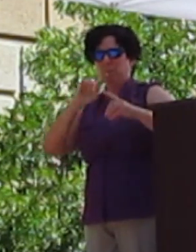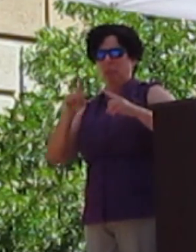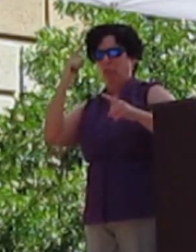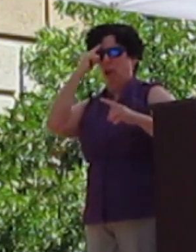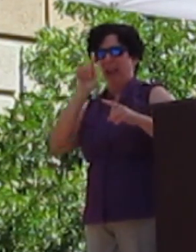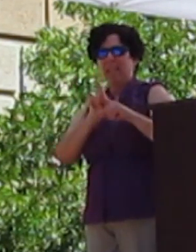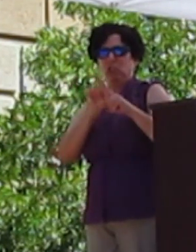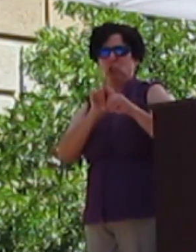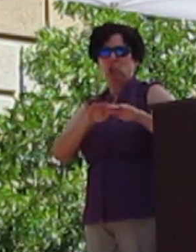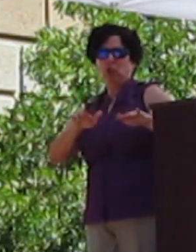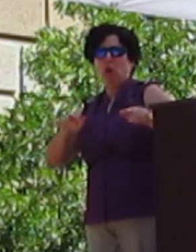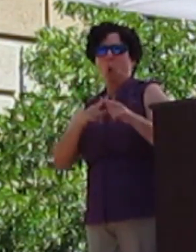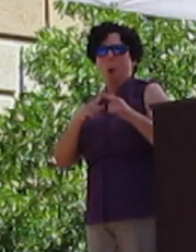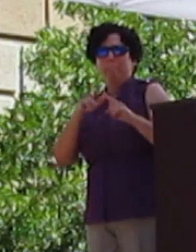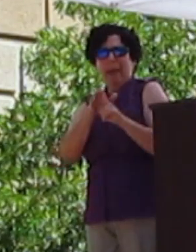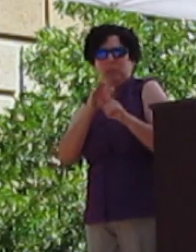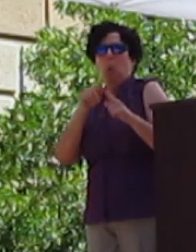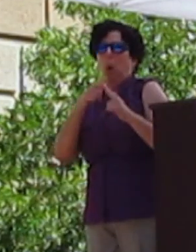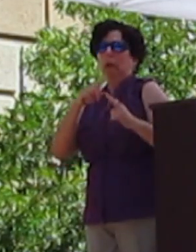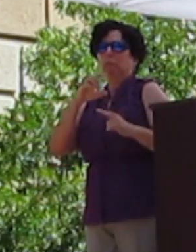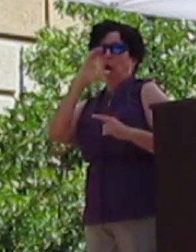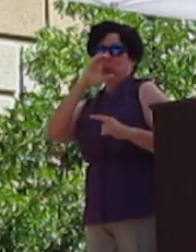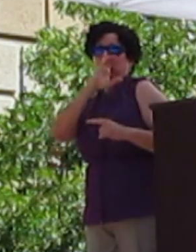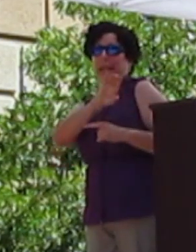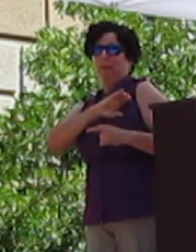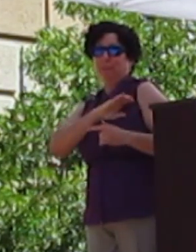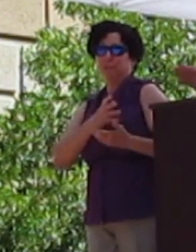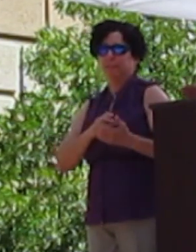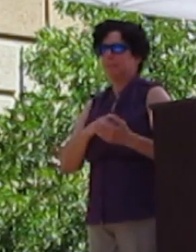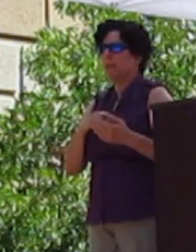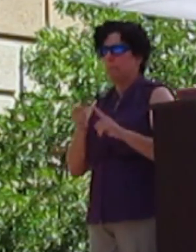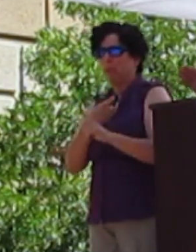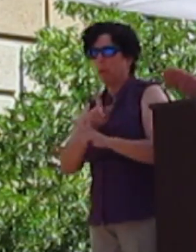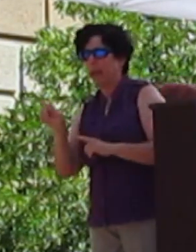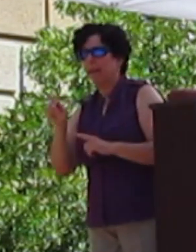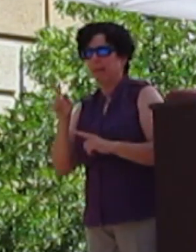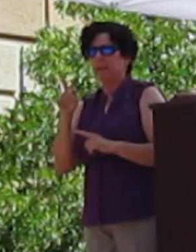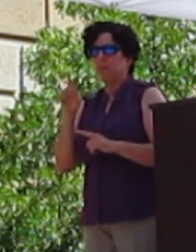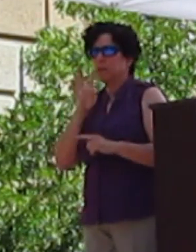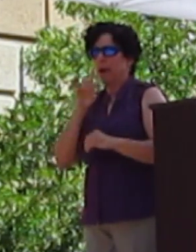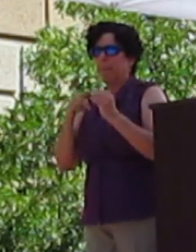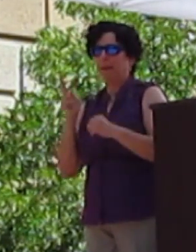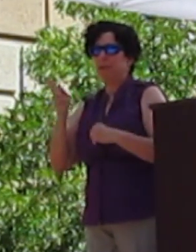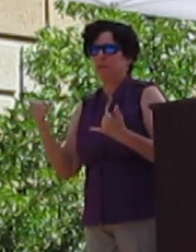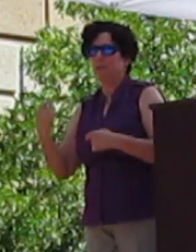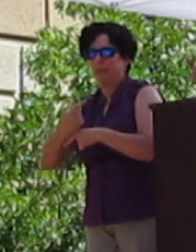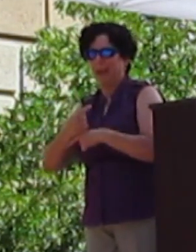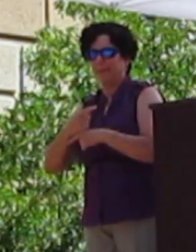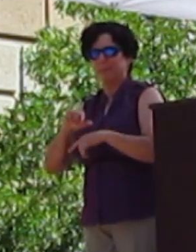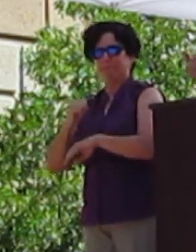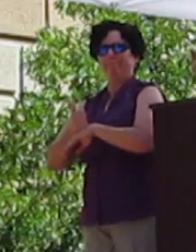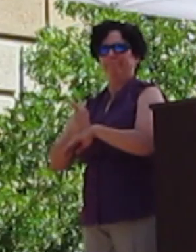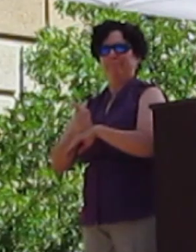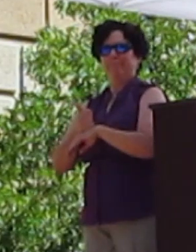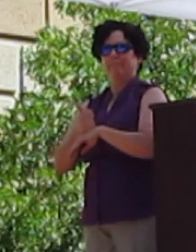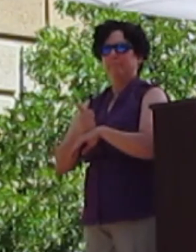children or pets or maybe cartoon characters. And by the way, since we are making history here today, some of my